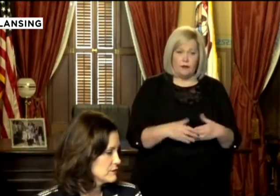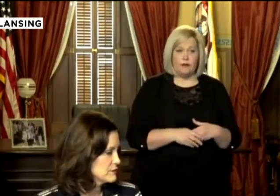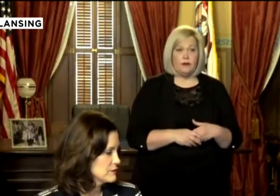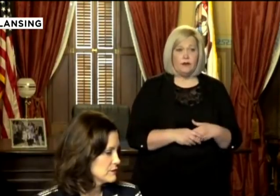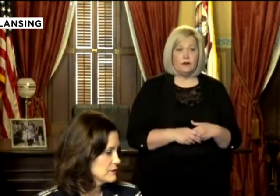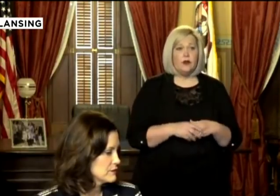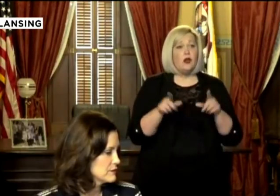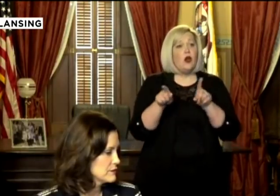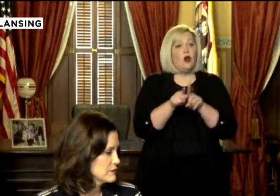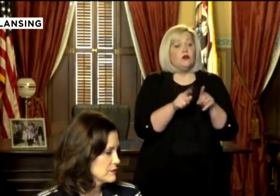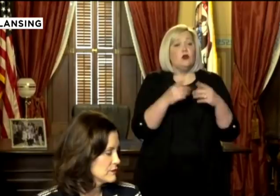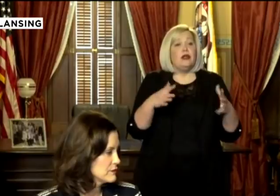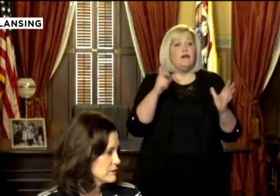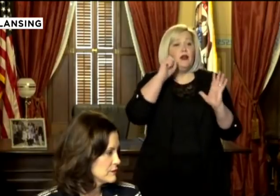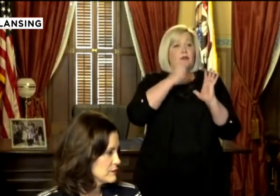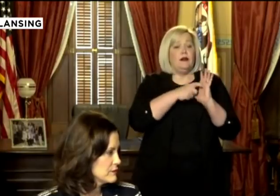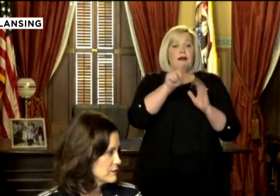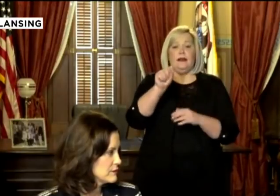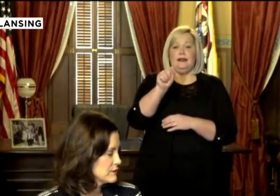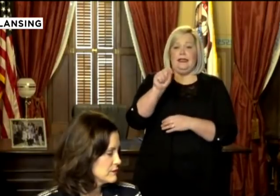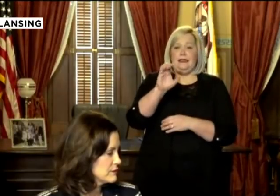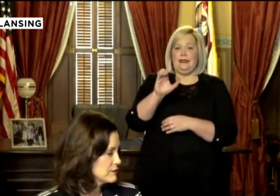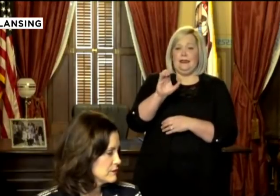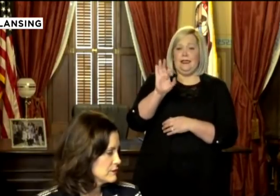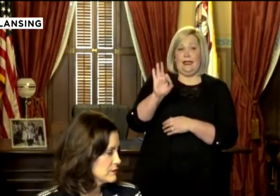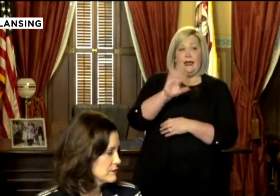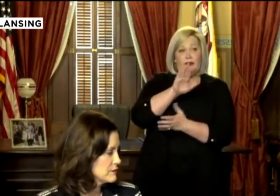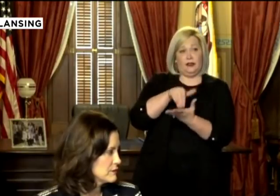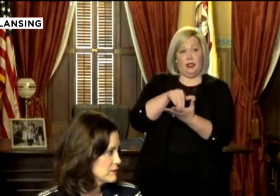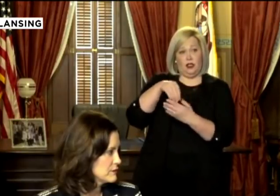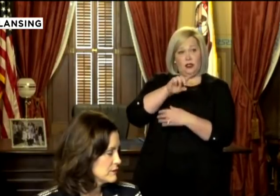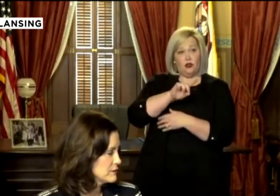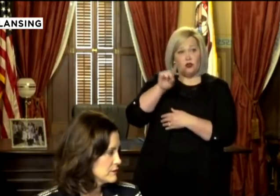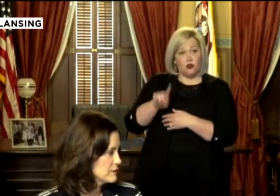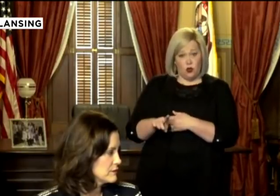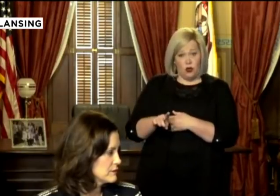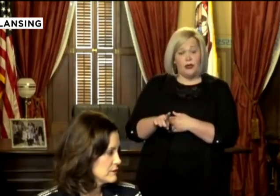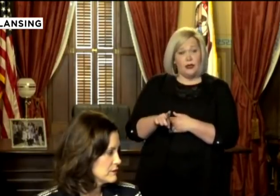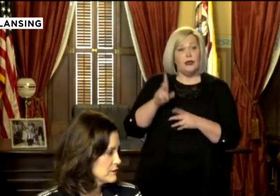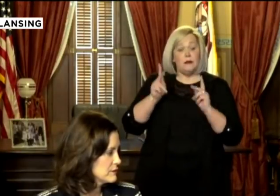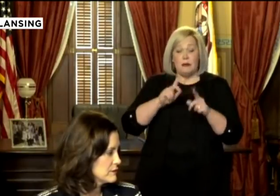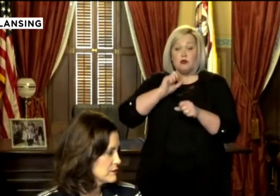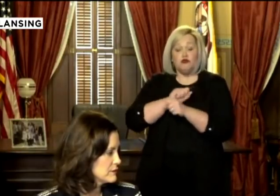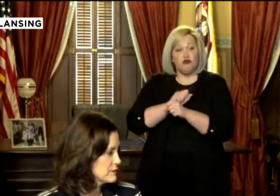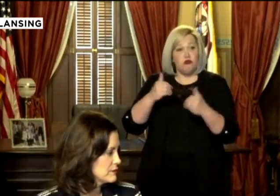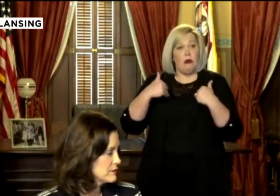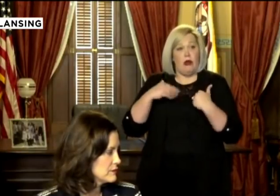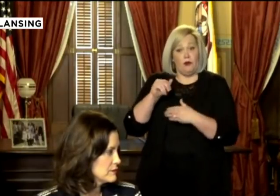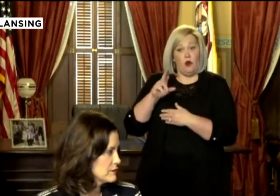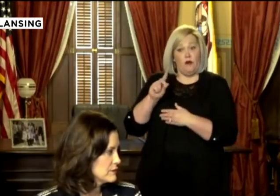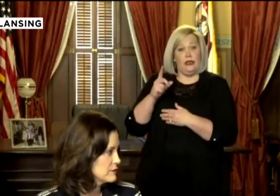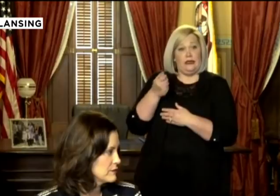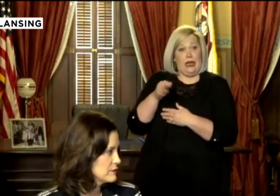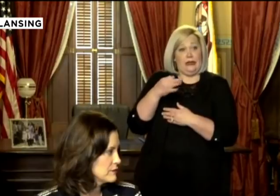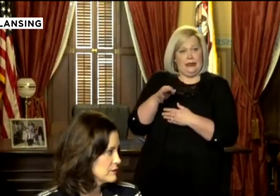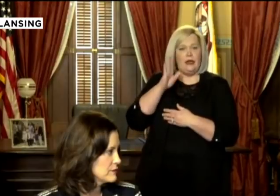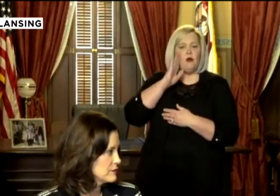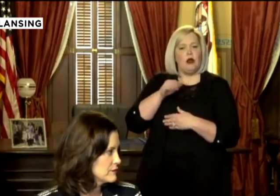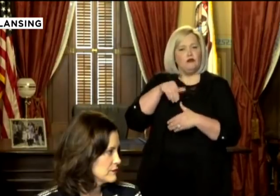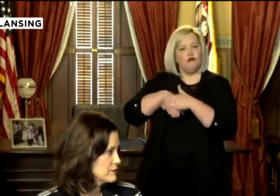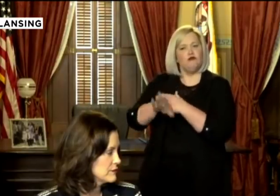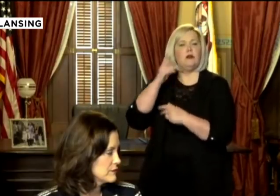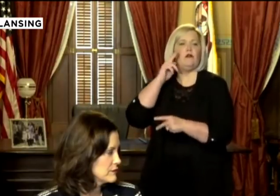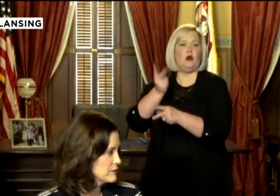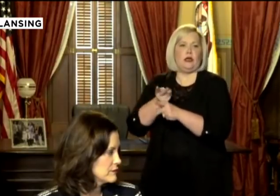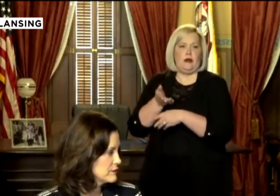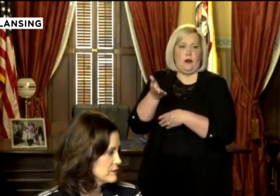also already identified the TCF Center in Detroit as a site for some patients who have COVID-19. Given the